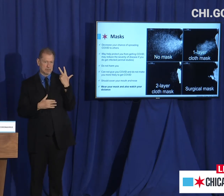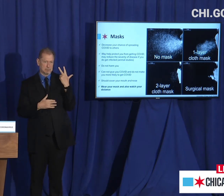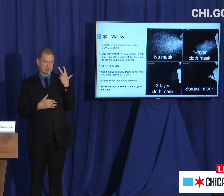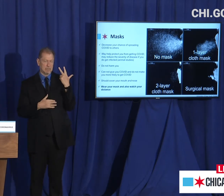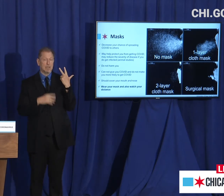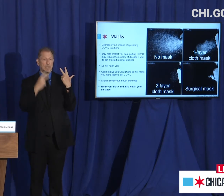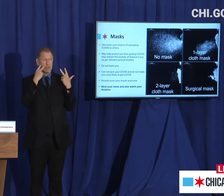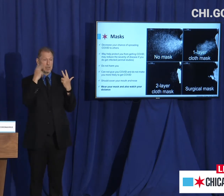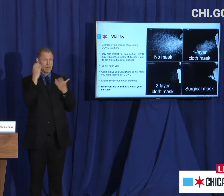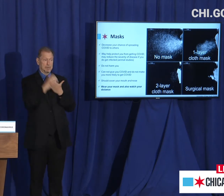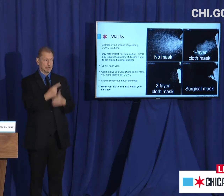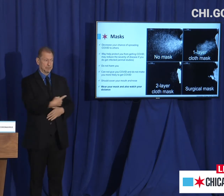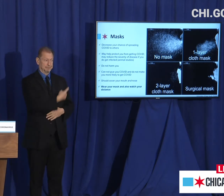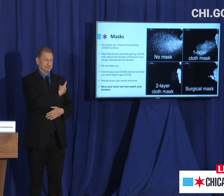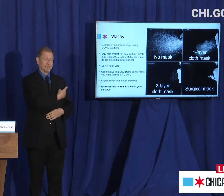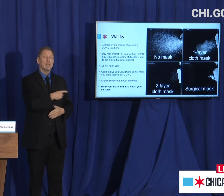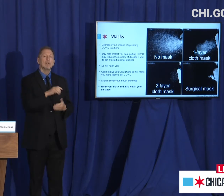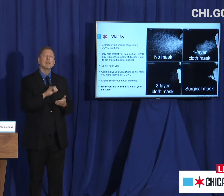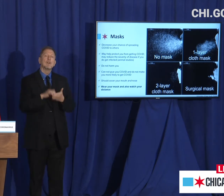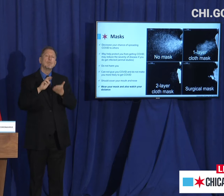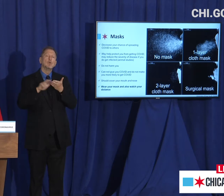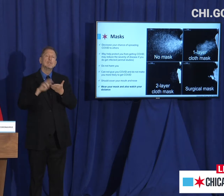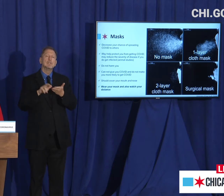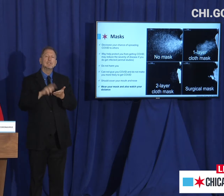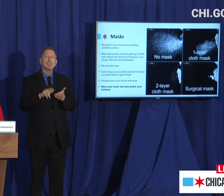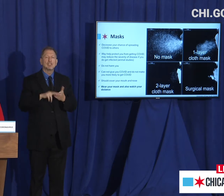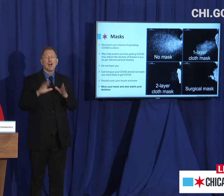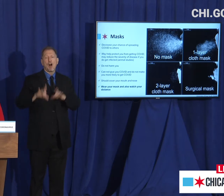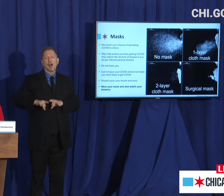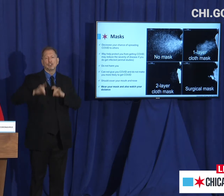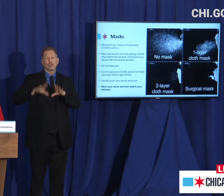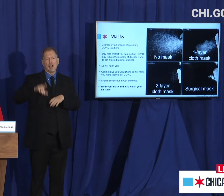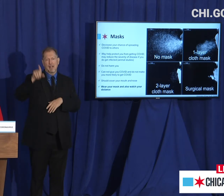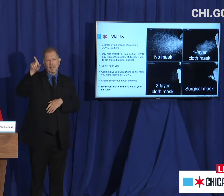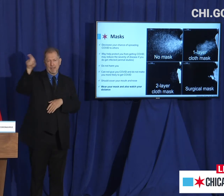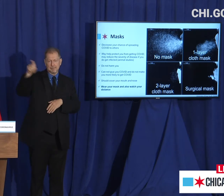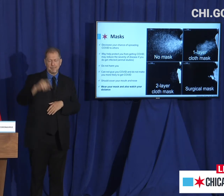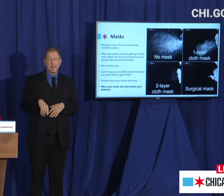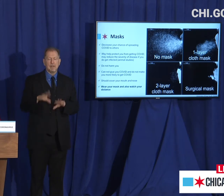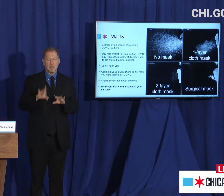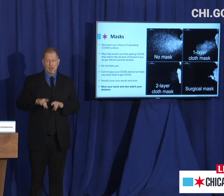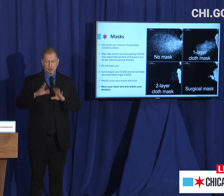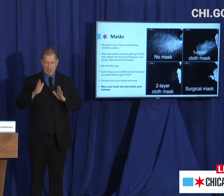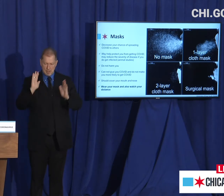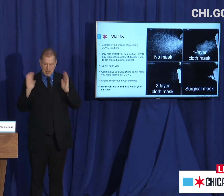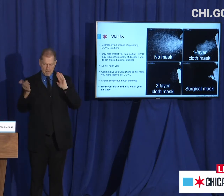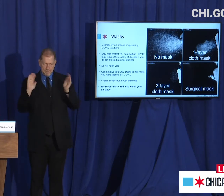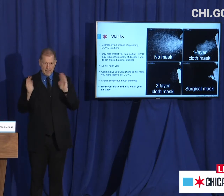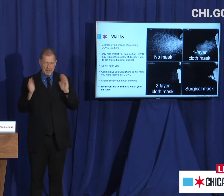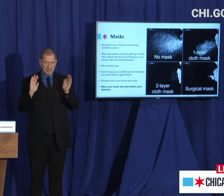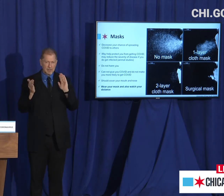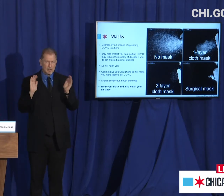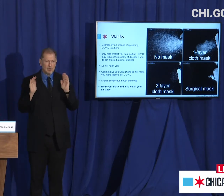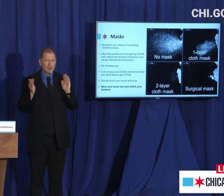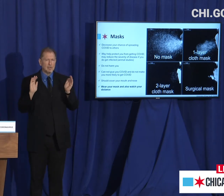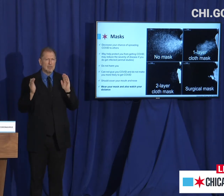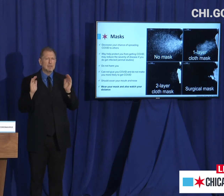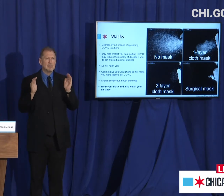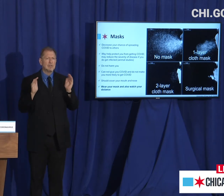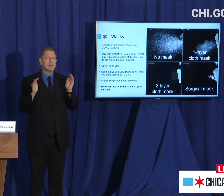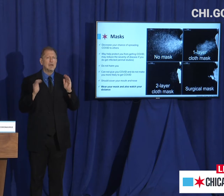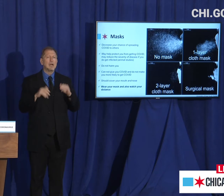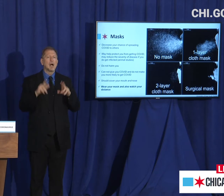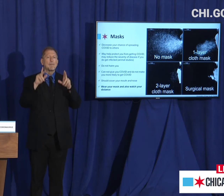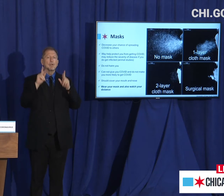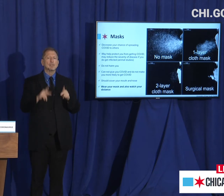from a study out of the University of New South Wales in Australia that compared a sneeze for someone who is